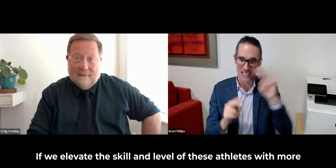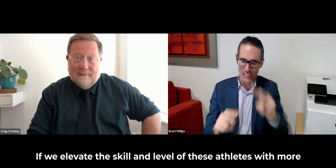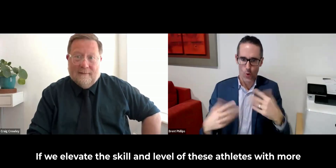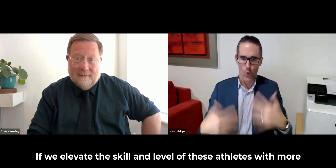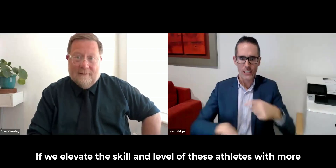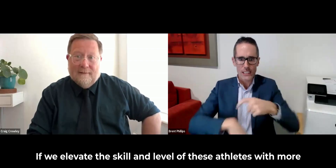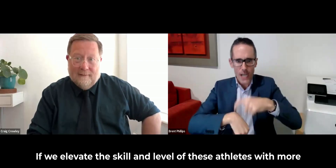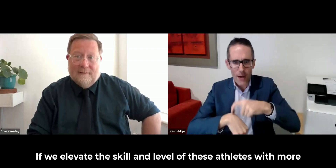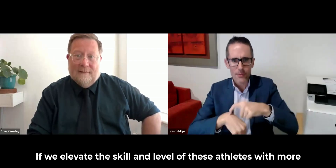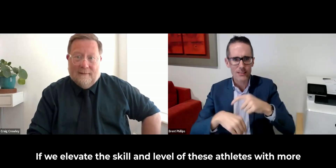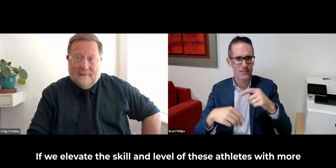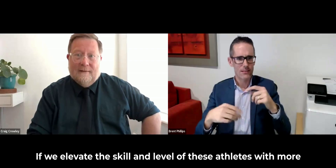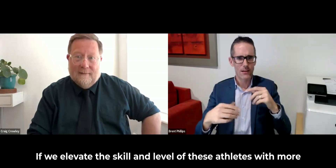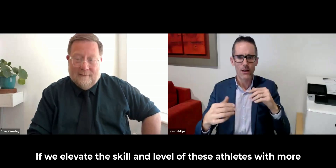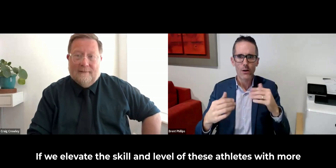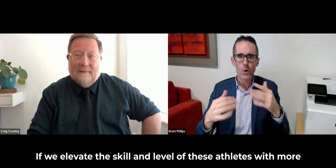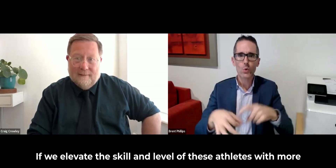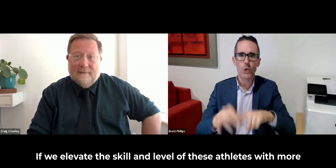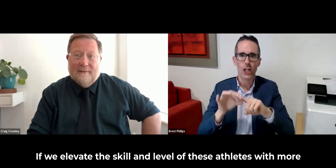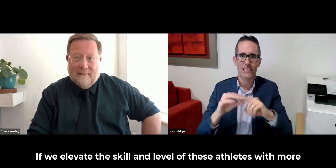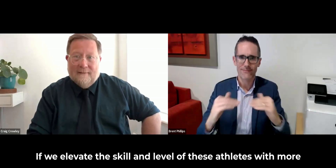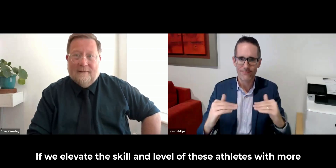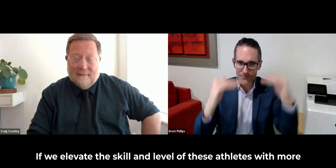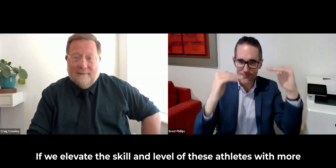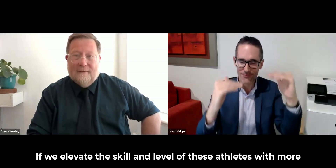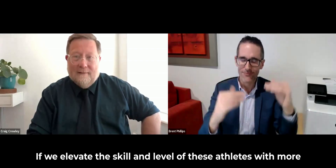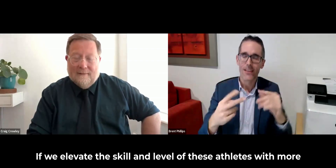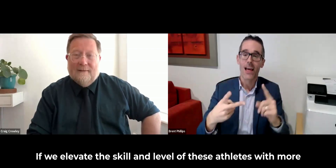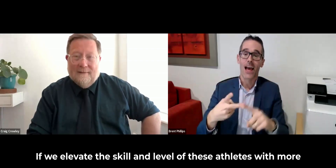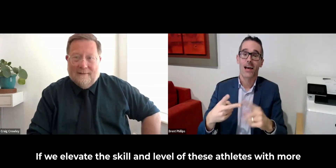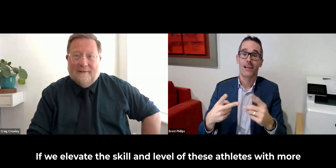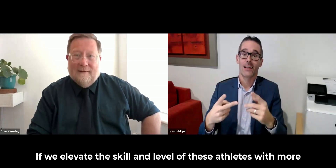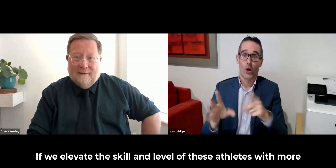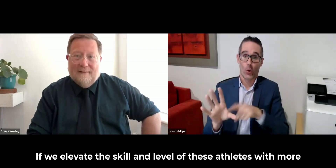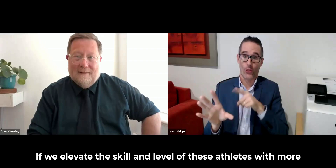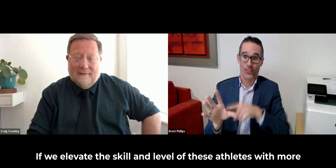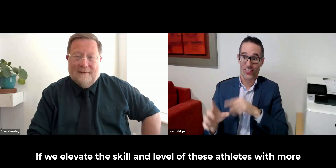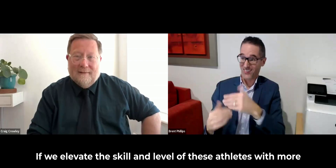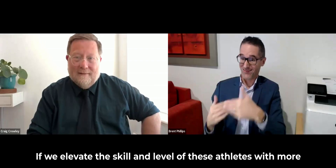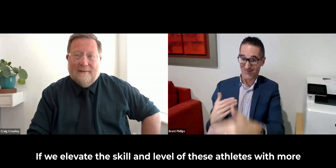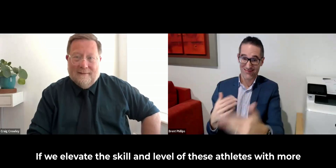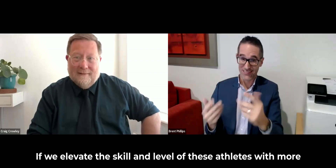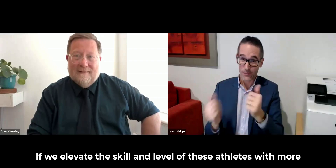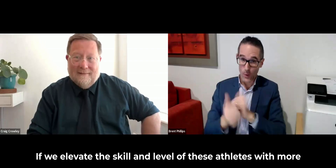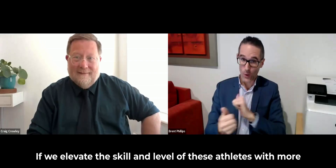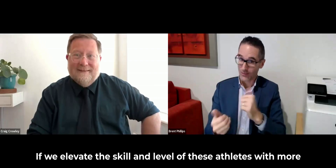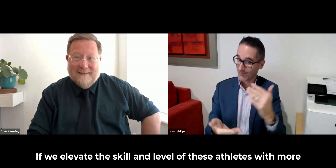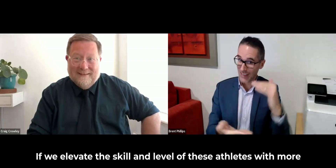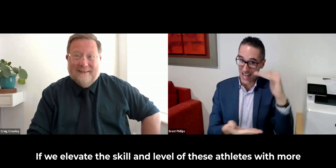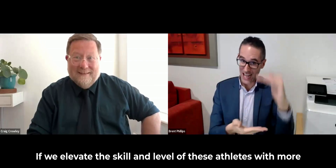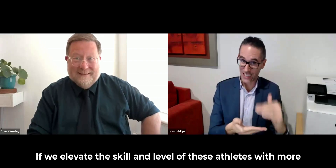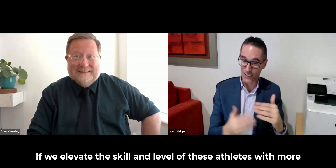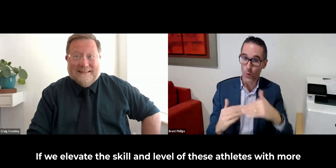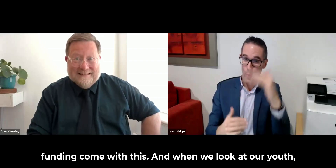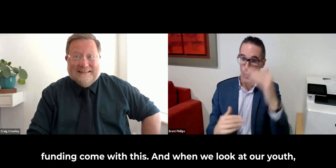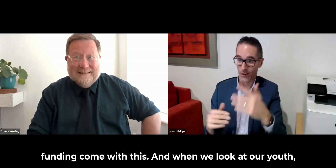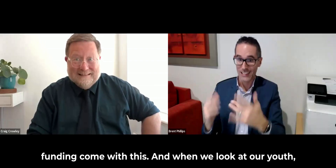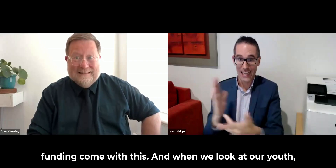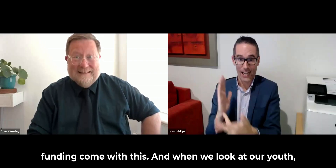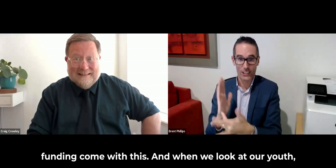If we elevate the skill and level of these athletes, will more funding